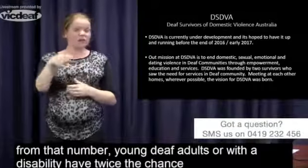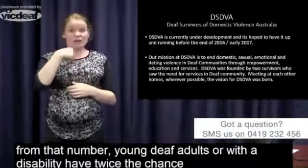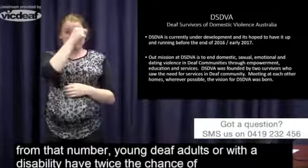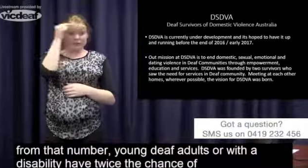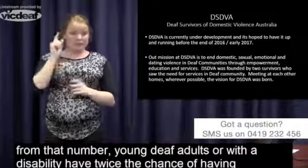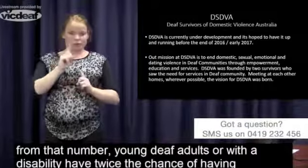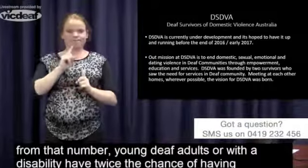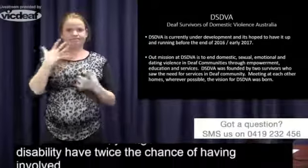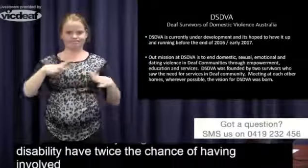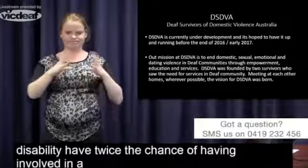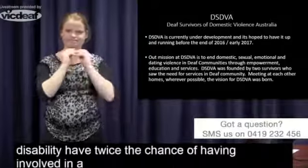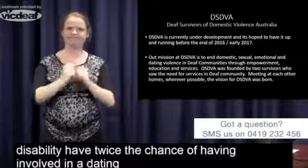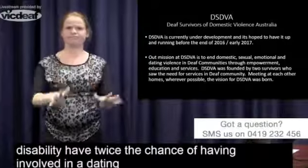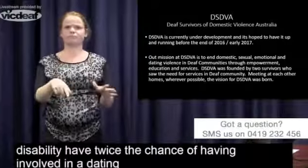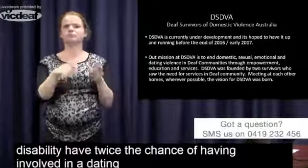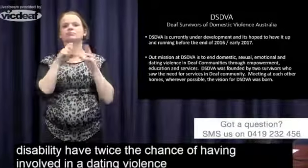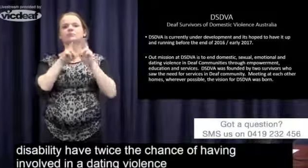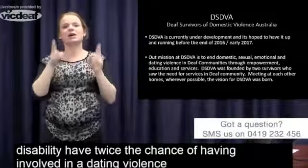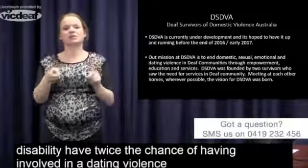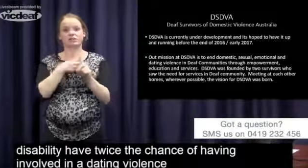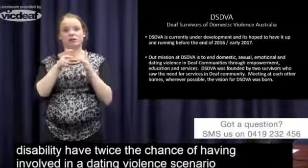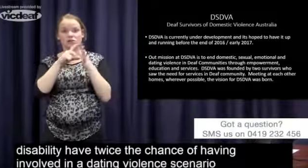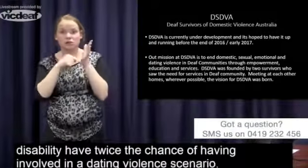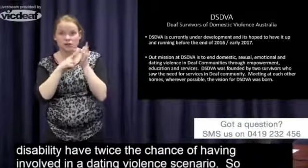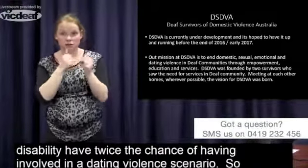scenario. So our aim for